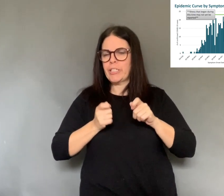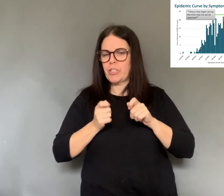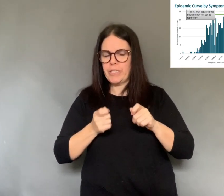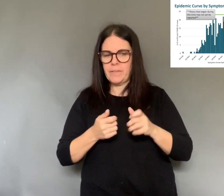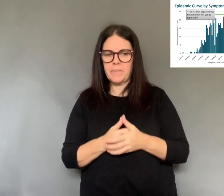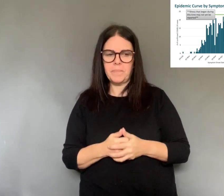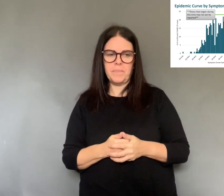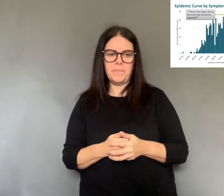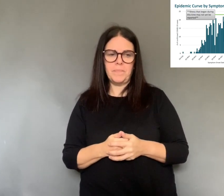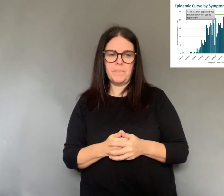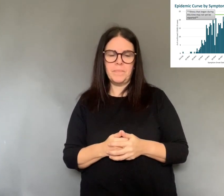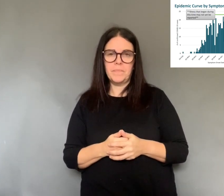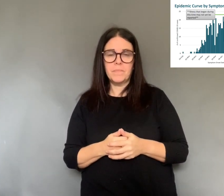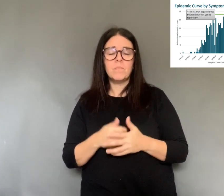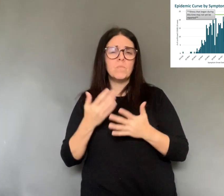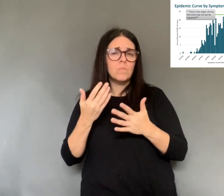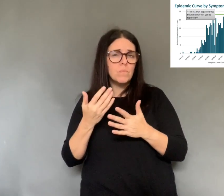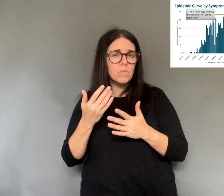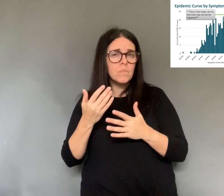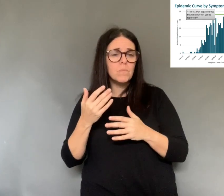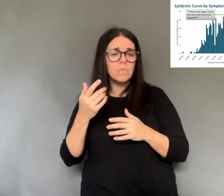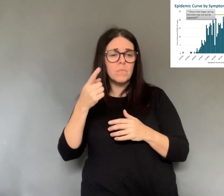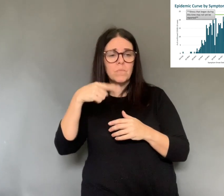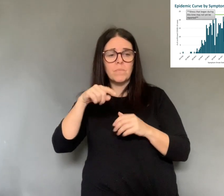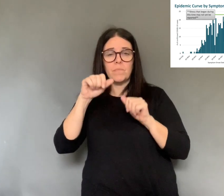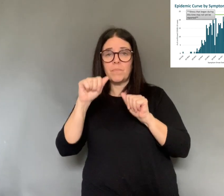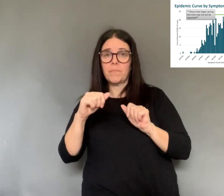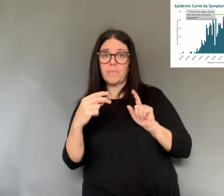at the epicurve is to